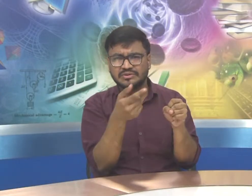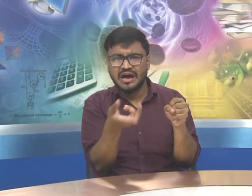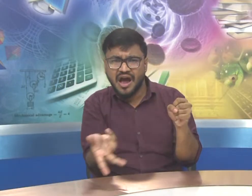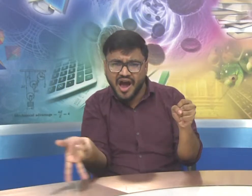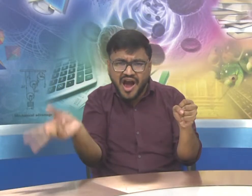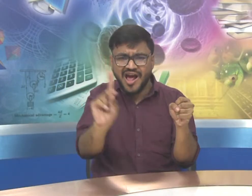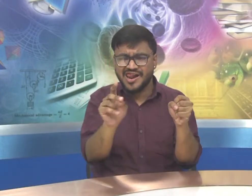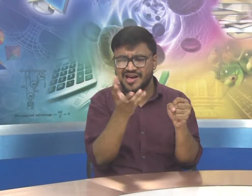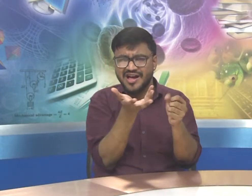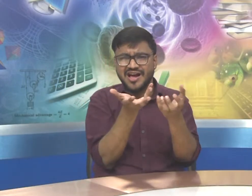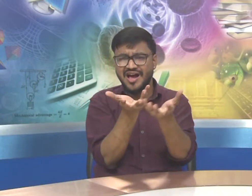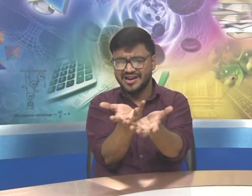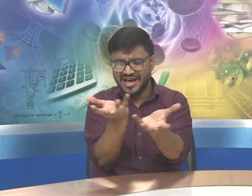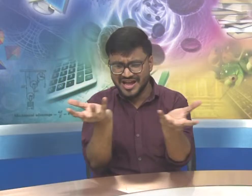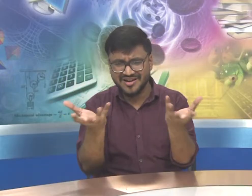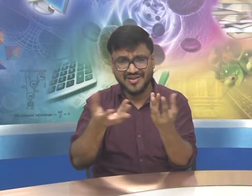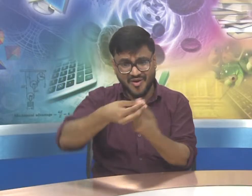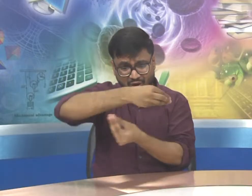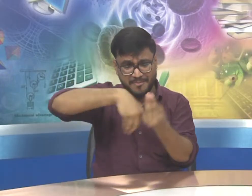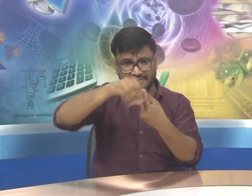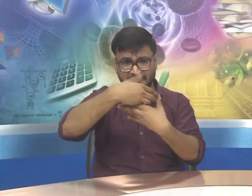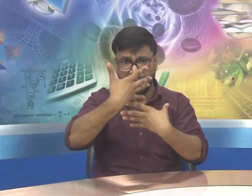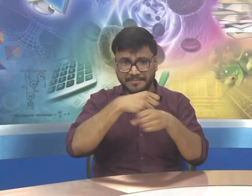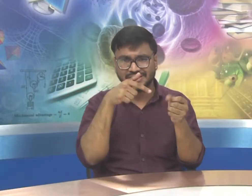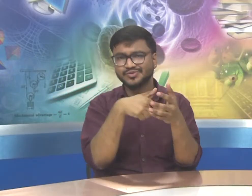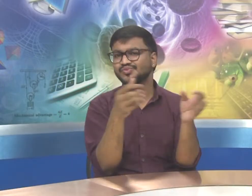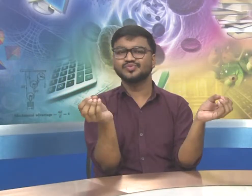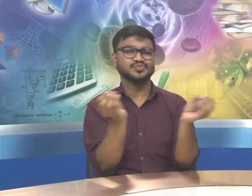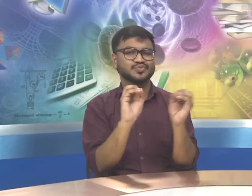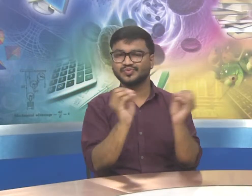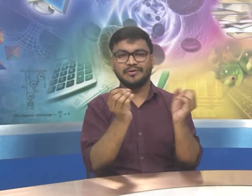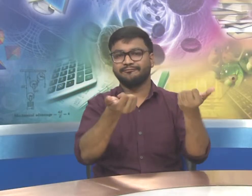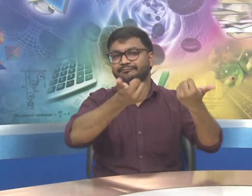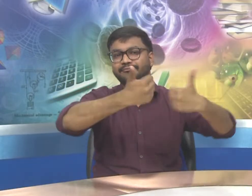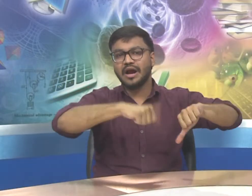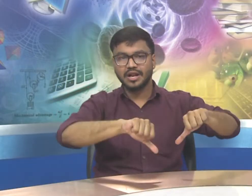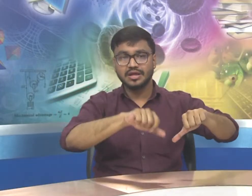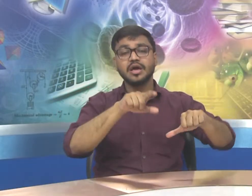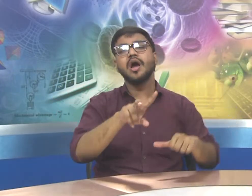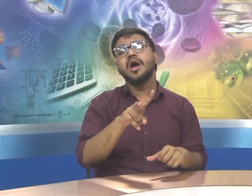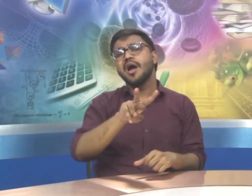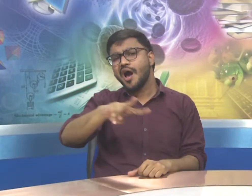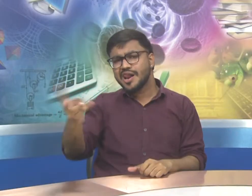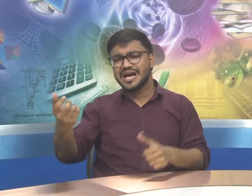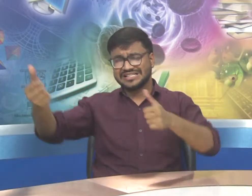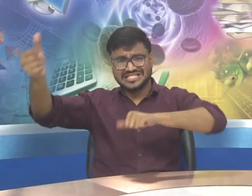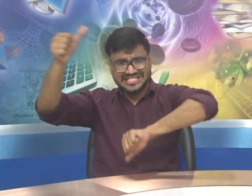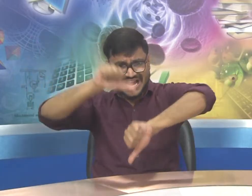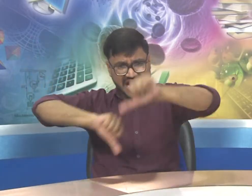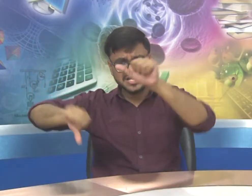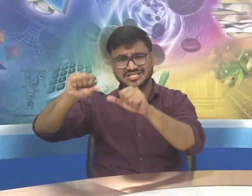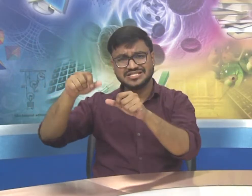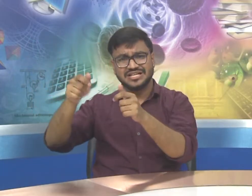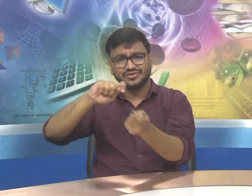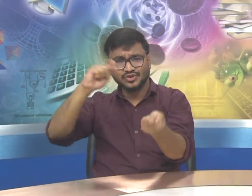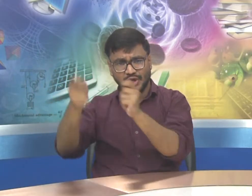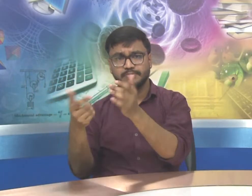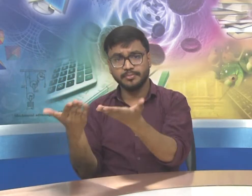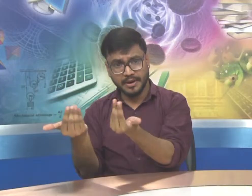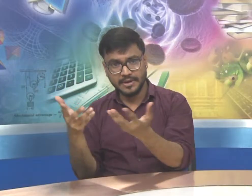And they cannot be destroyed or made again during a chemical reaction, but